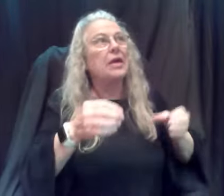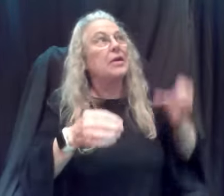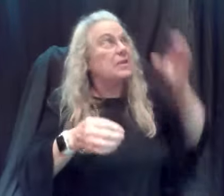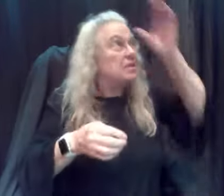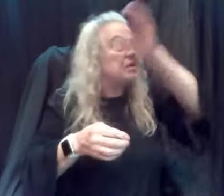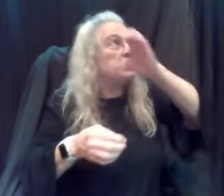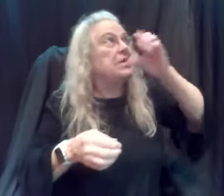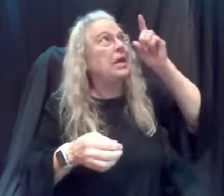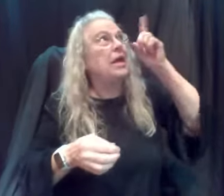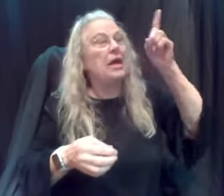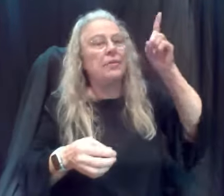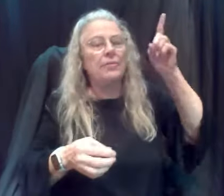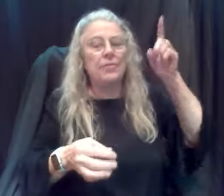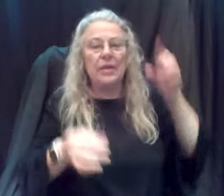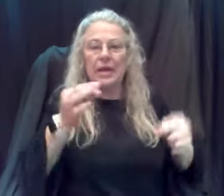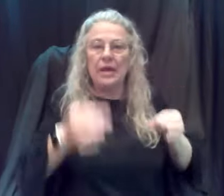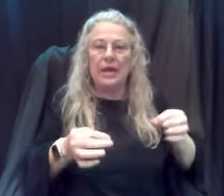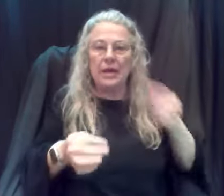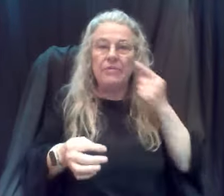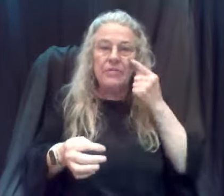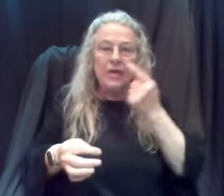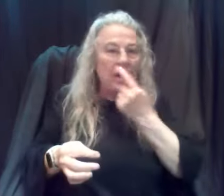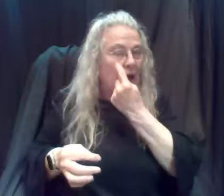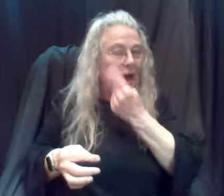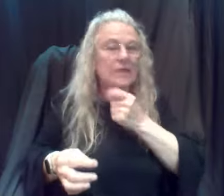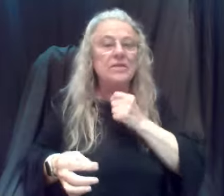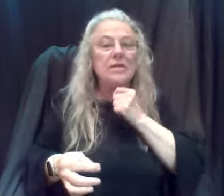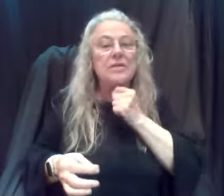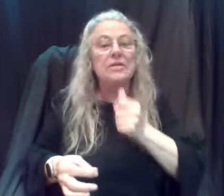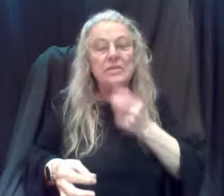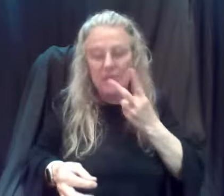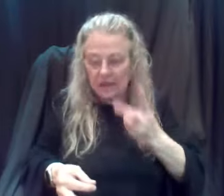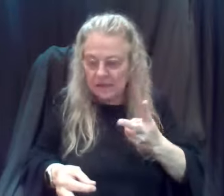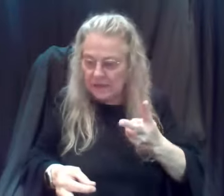Seek him if eyes not see.